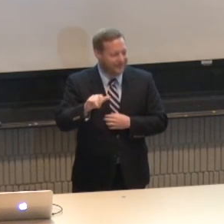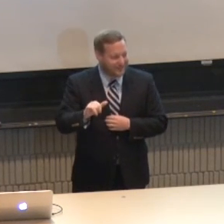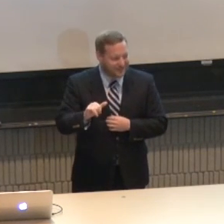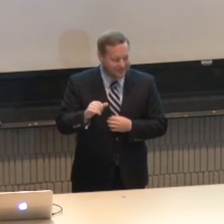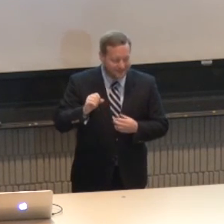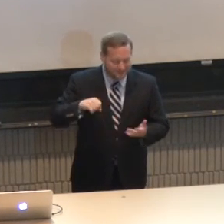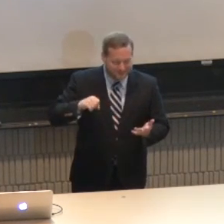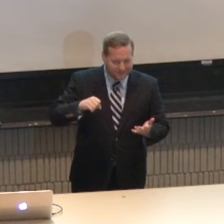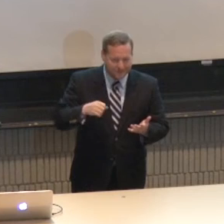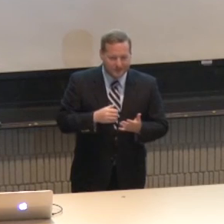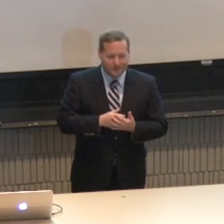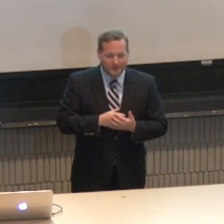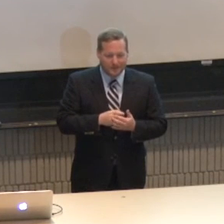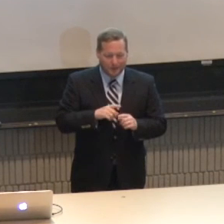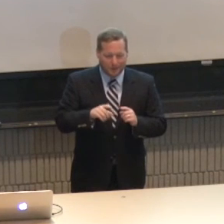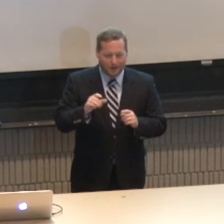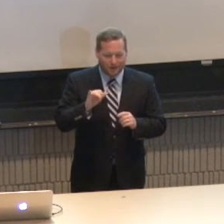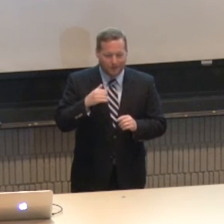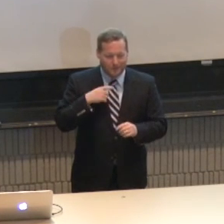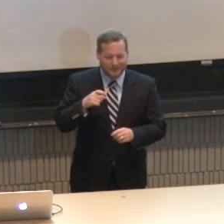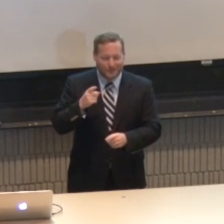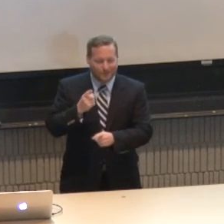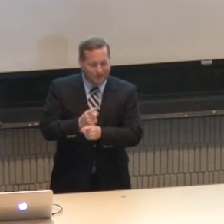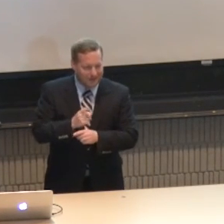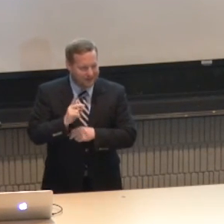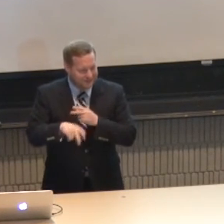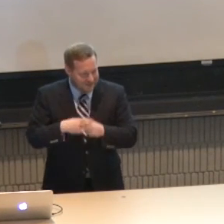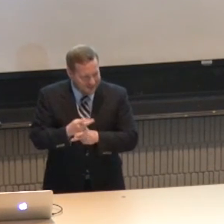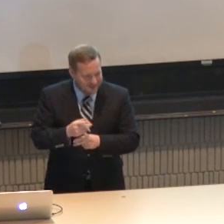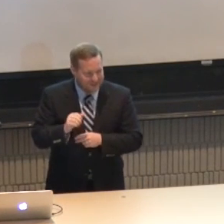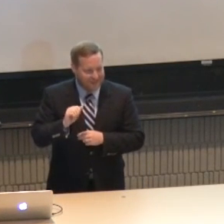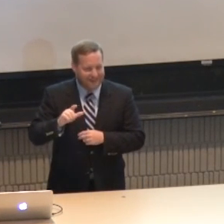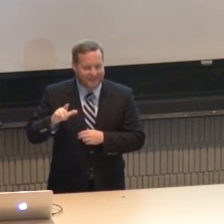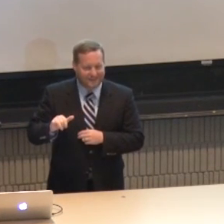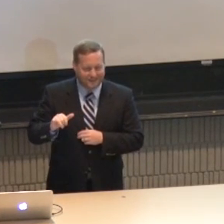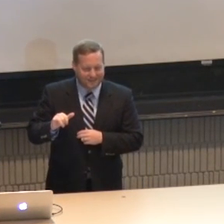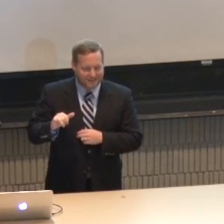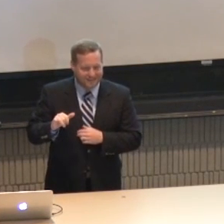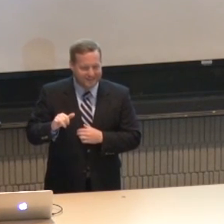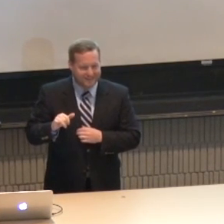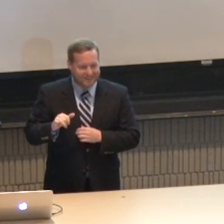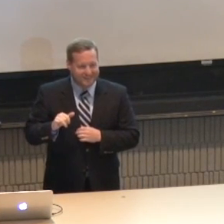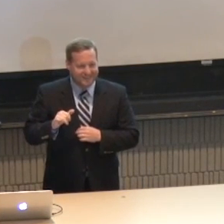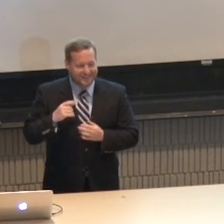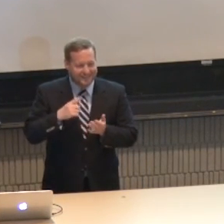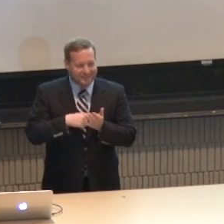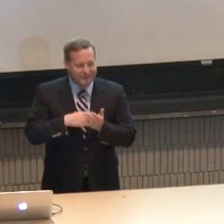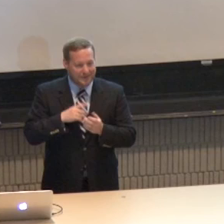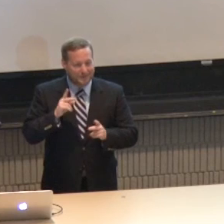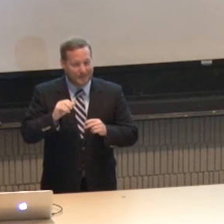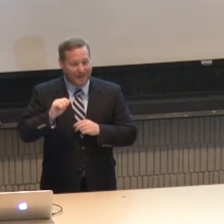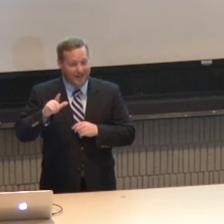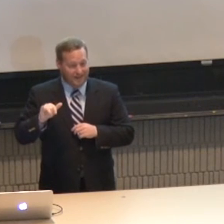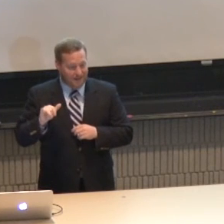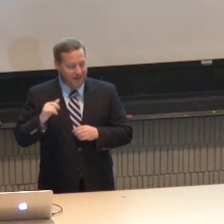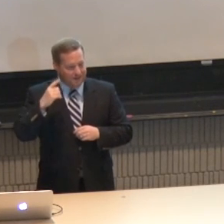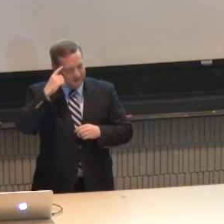cause. We need allies for that reason. We're tired. But there are also different kinds of allies.